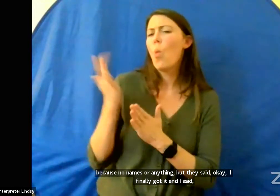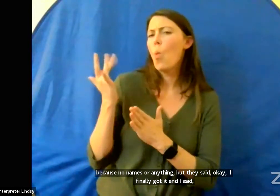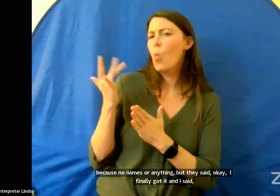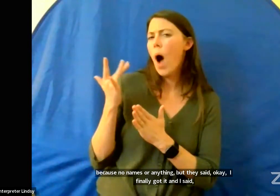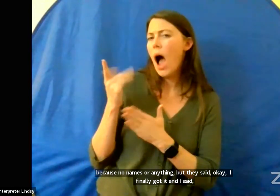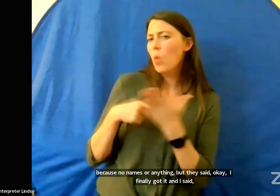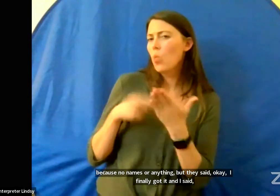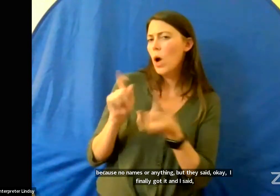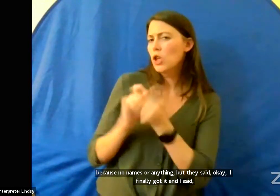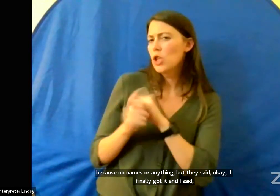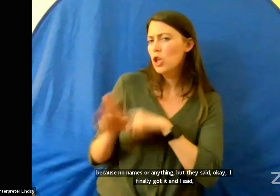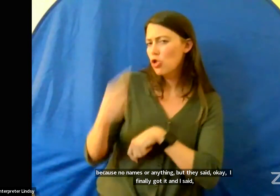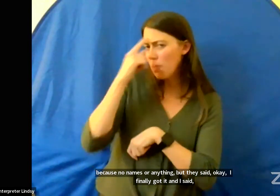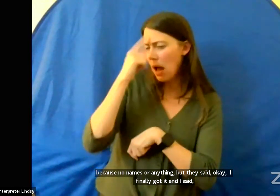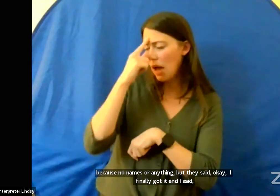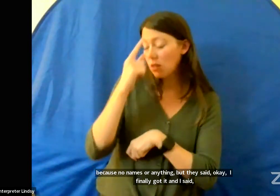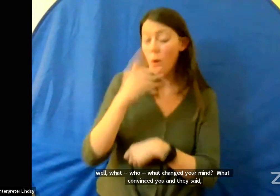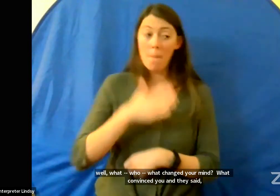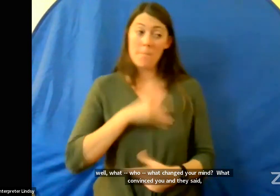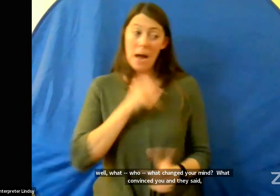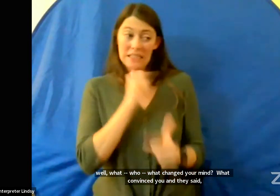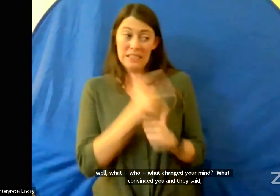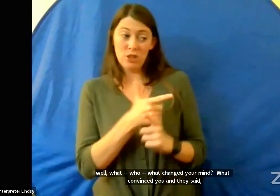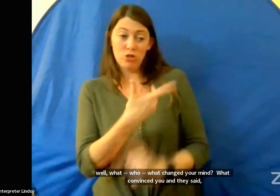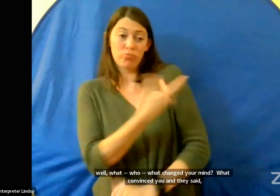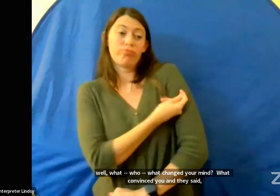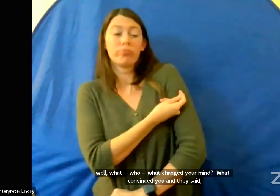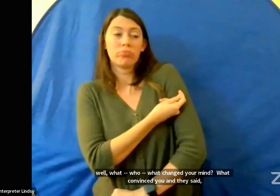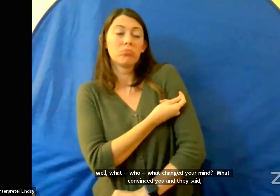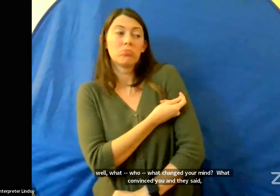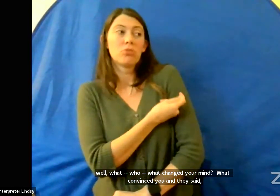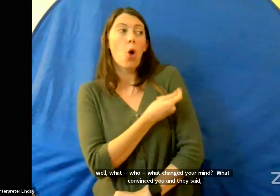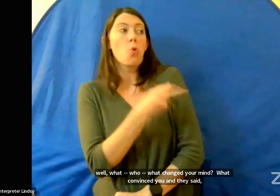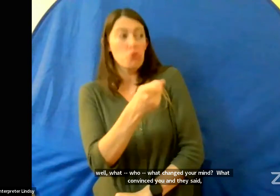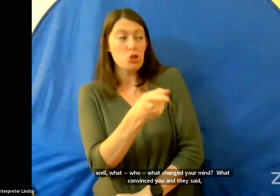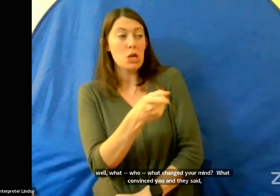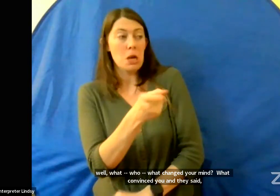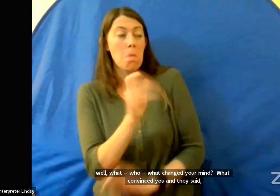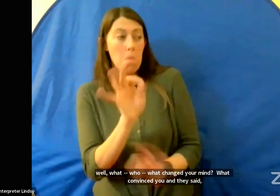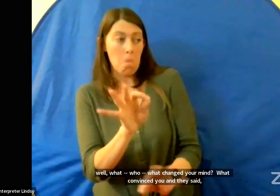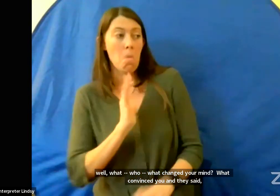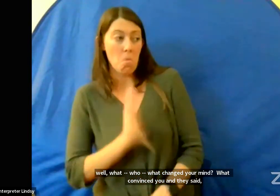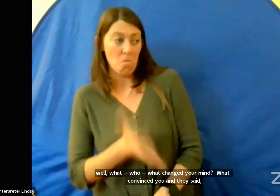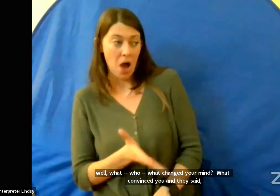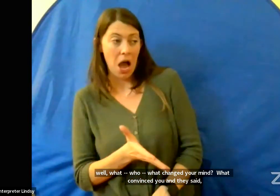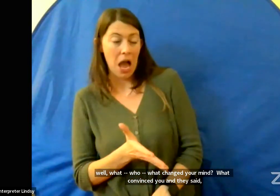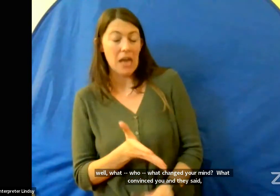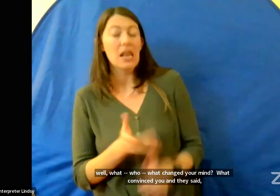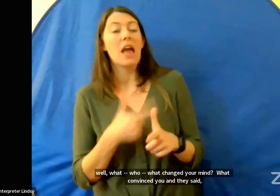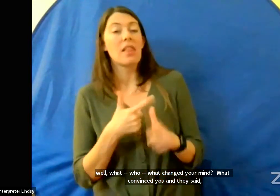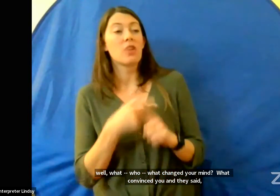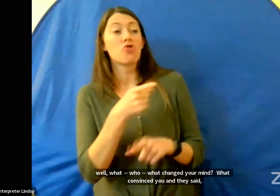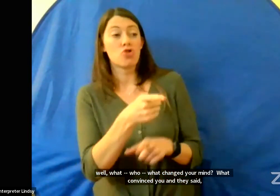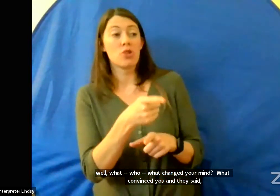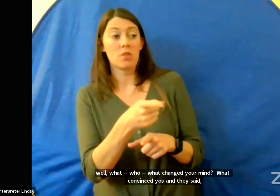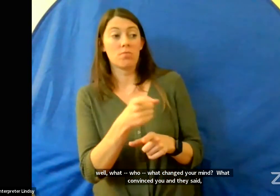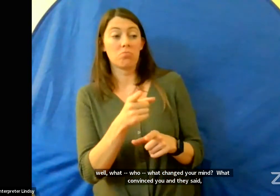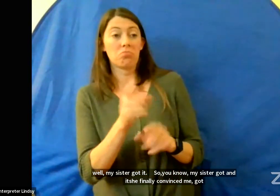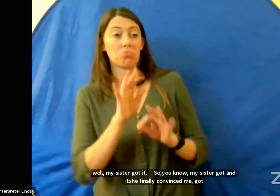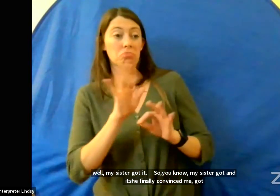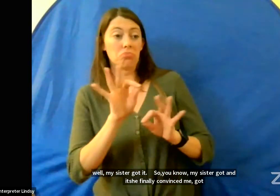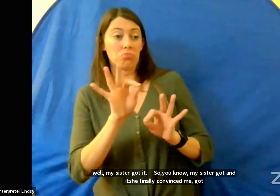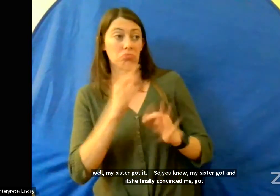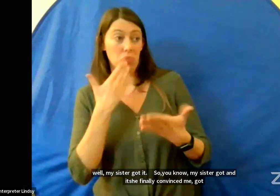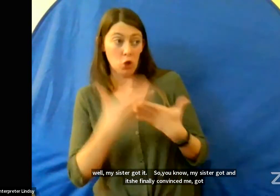said, well, my sister got it. Right. And so, you know, my sister got it and she finally convinced me, got the vaccine, and she convinced me to do it